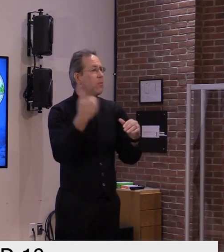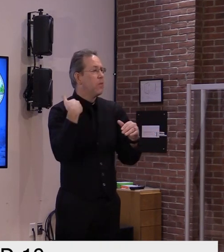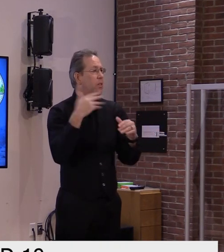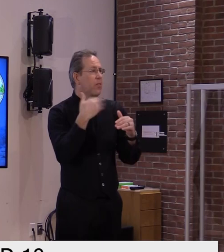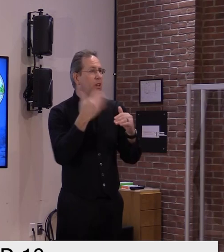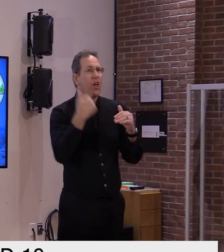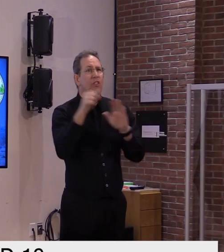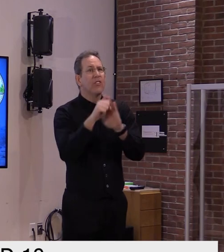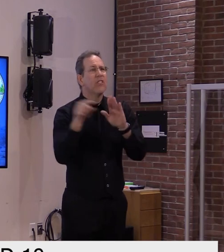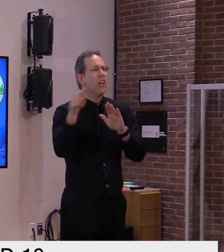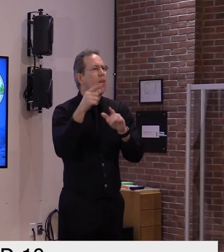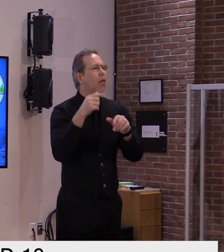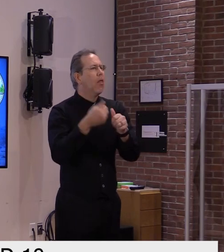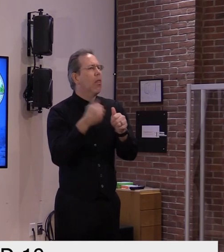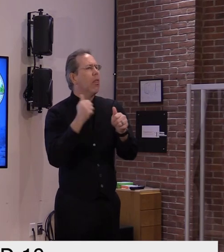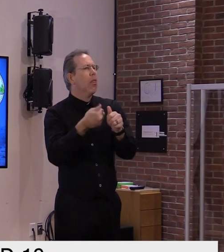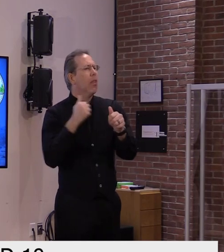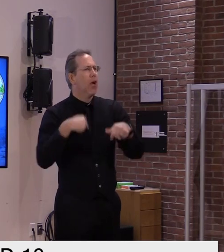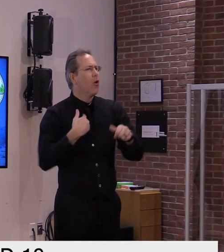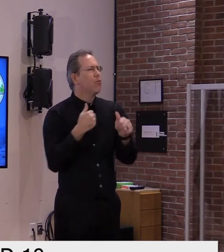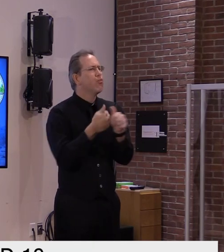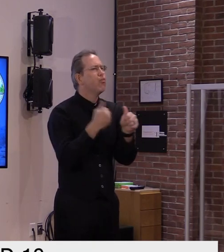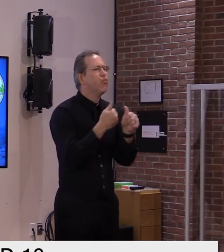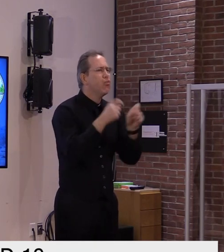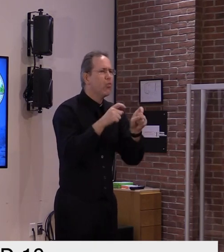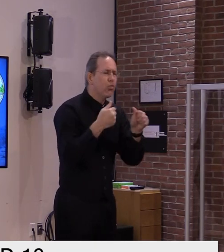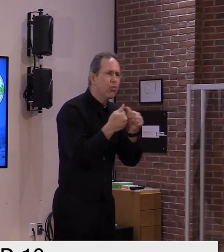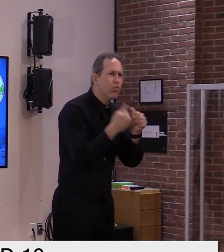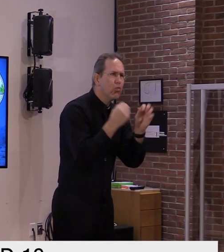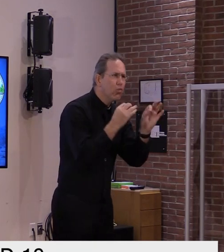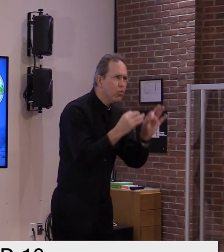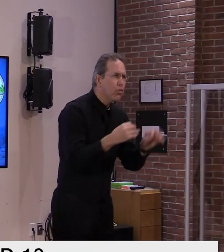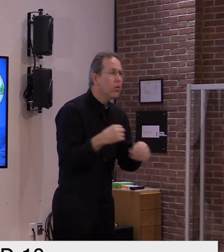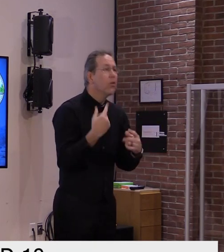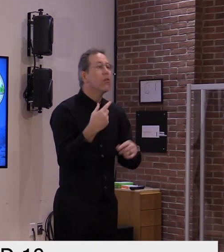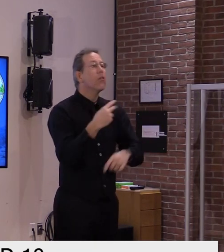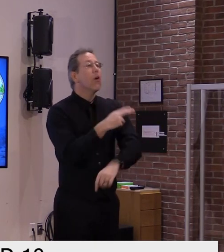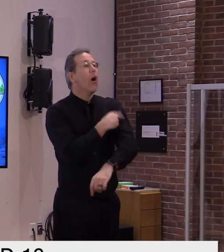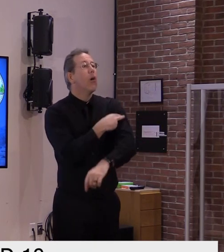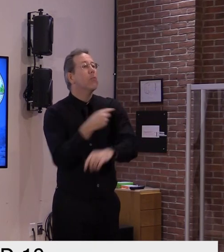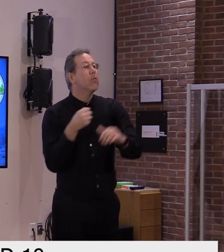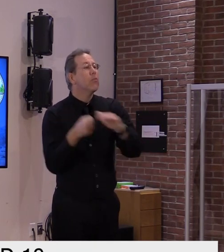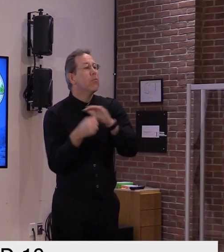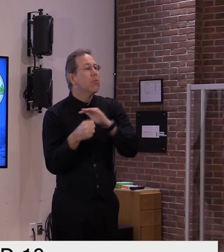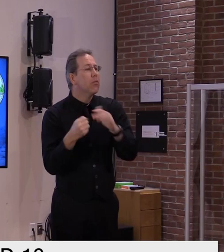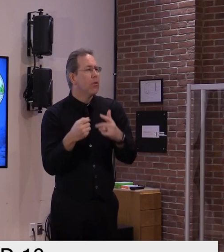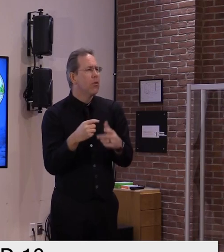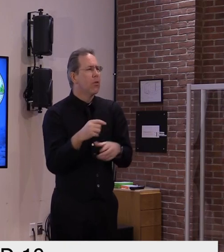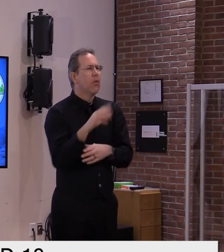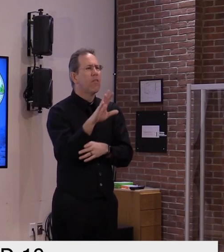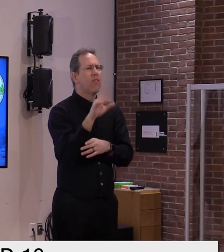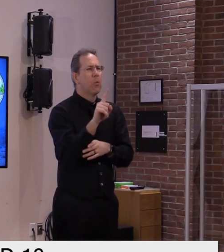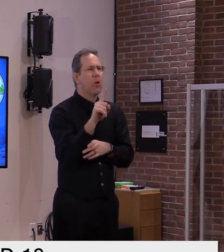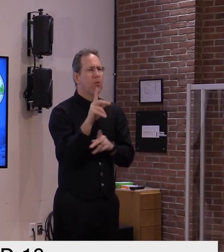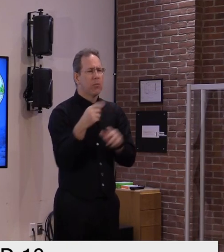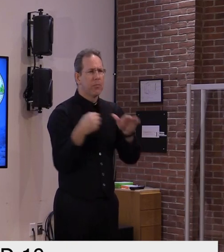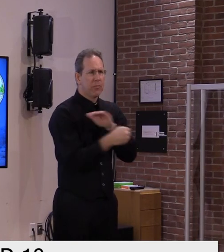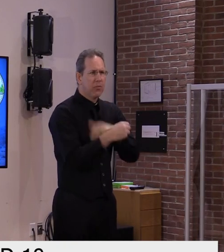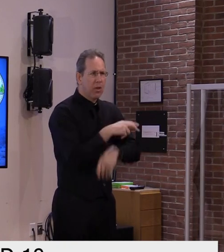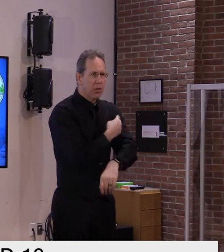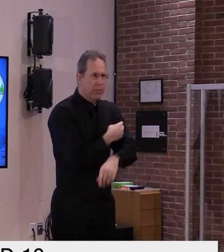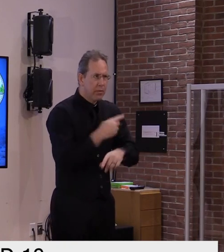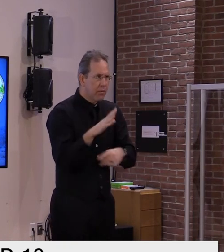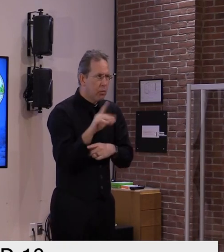There are currently 51 people in the hospital, 10 in the ICU. The range we're seeing